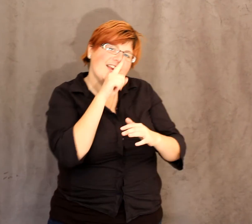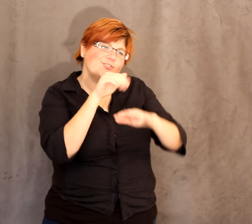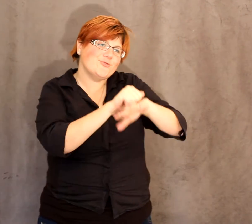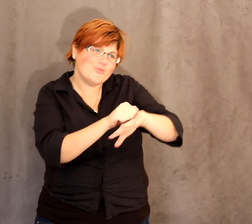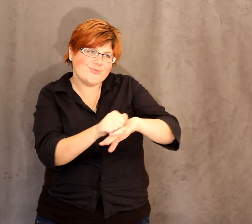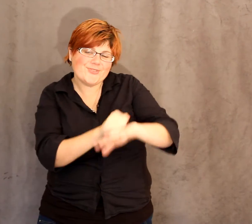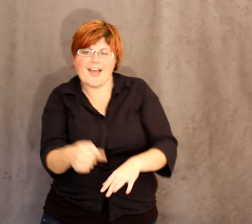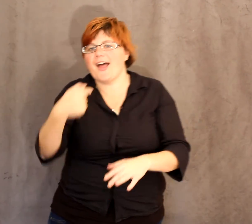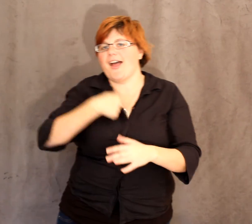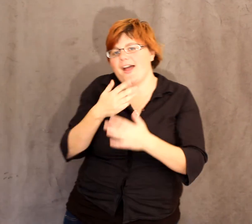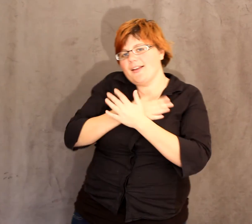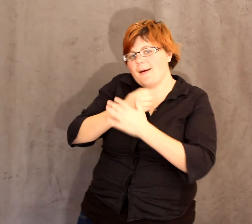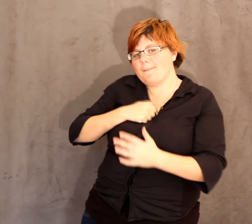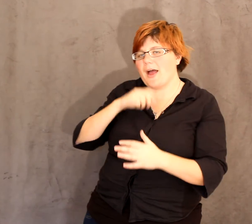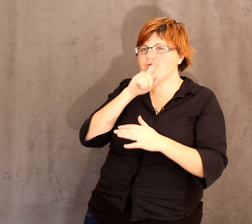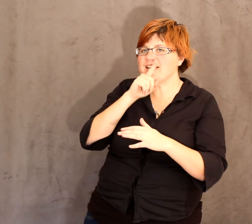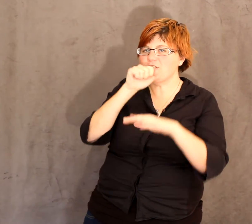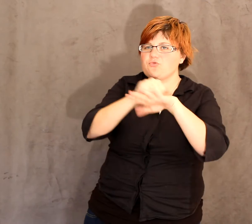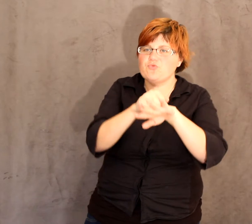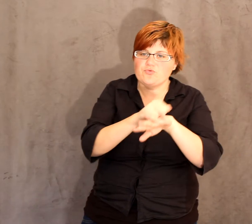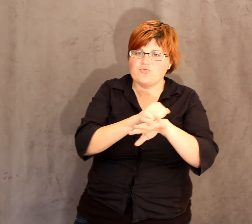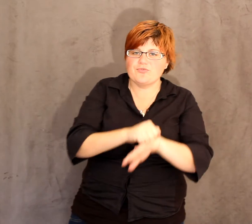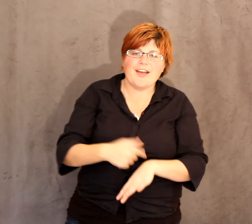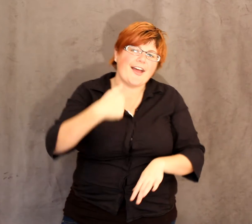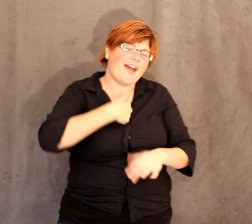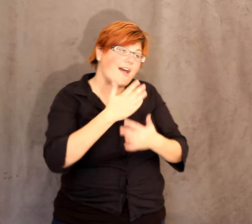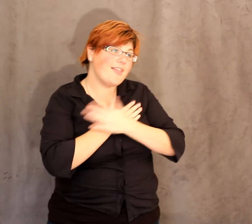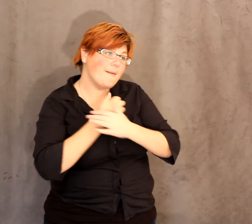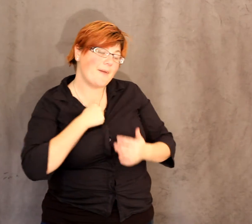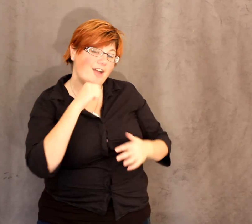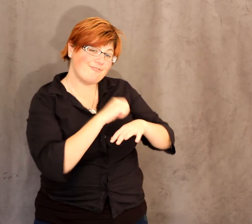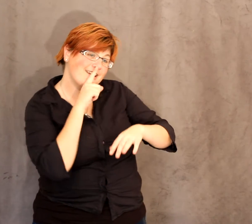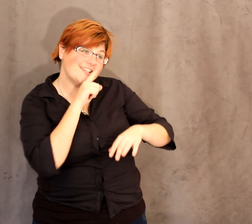red shoes. I love my red shoes. I love my red.